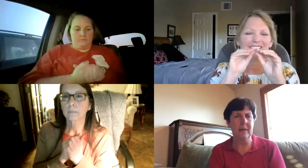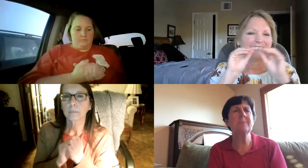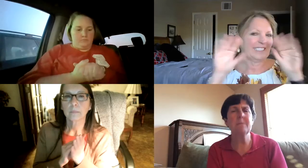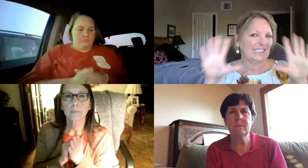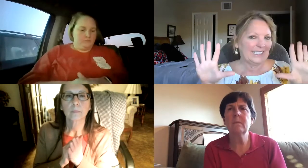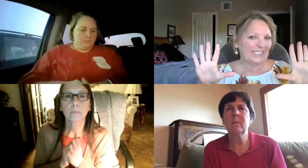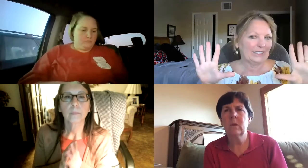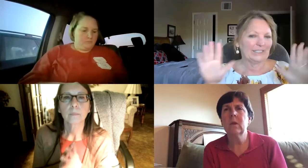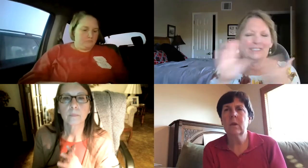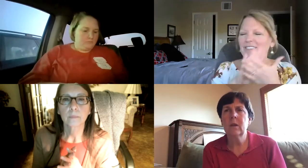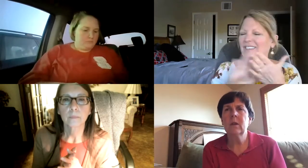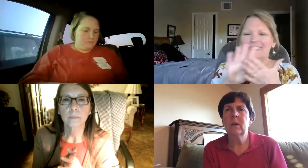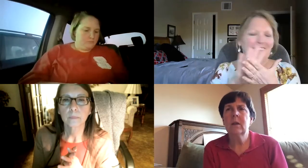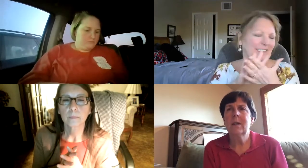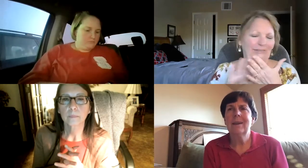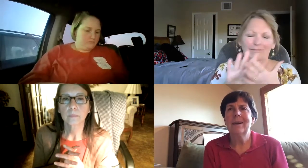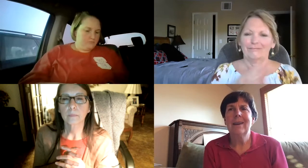Yeah. Right.